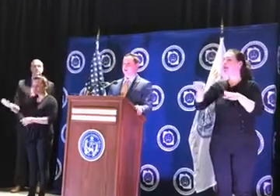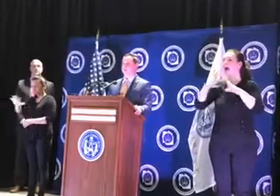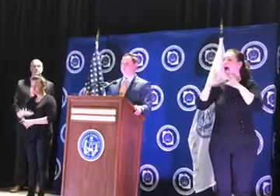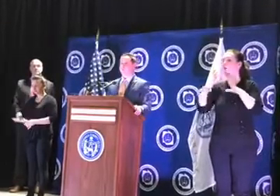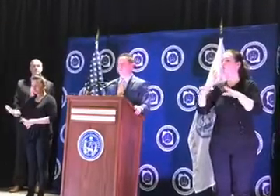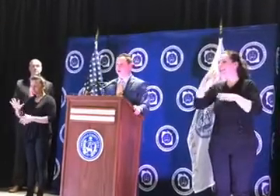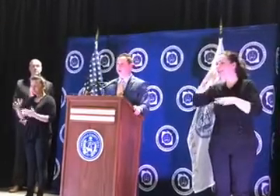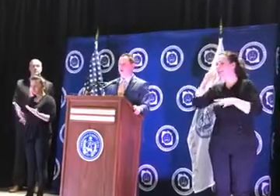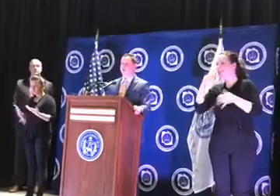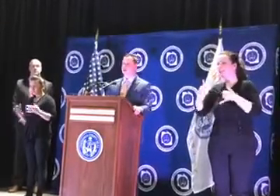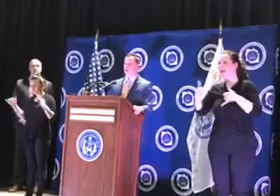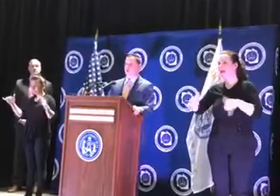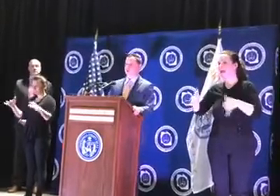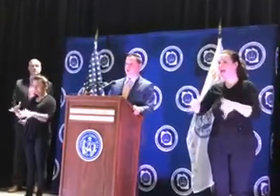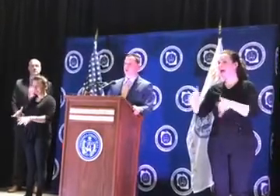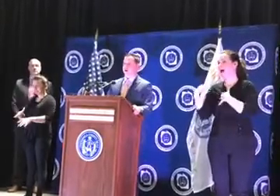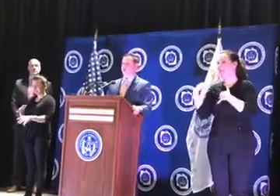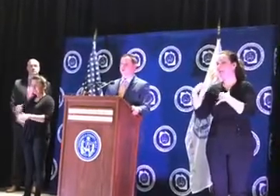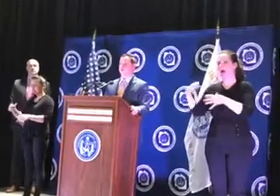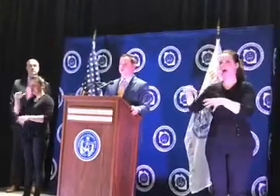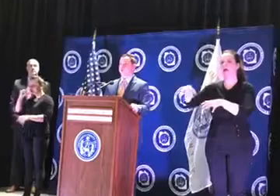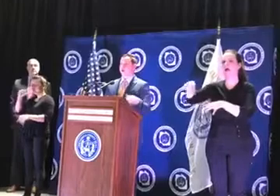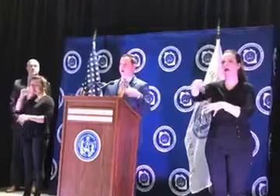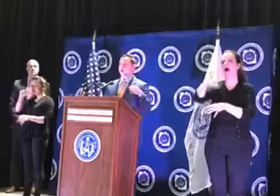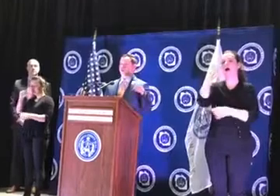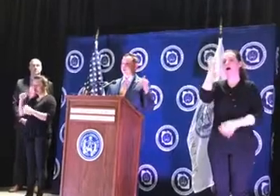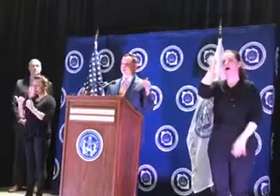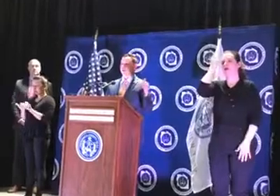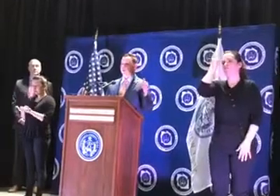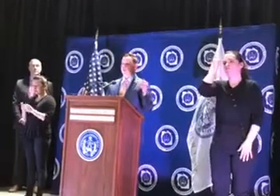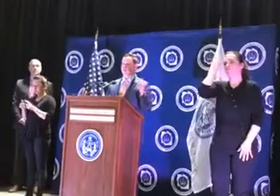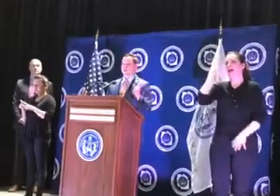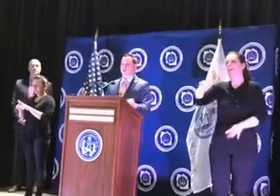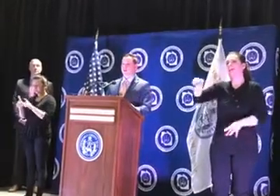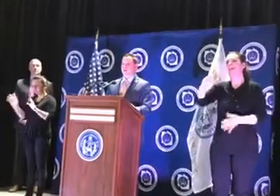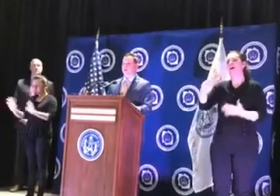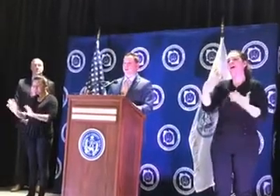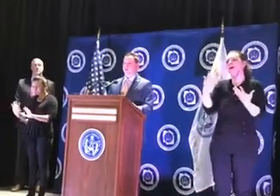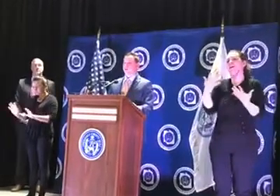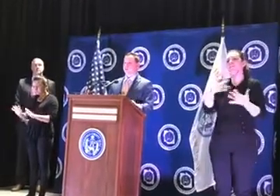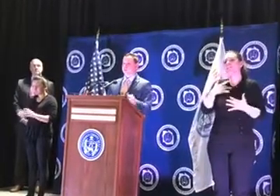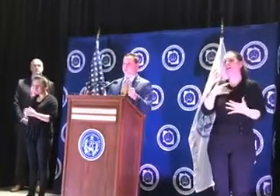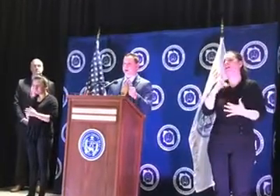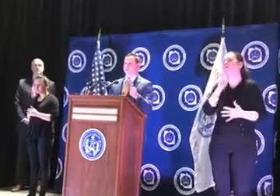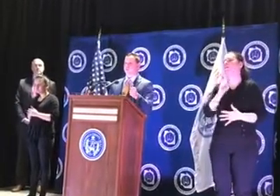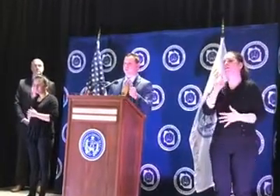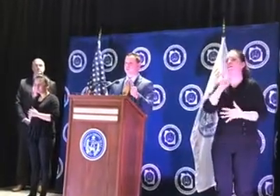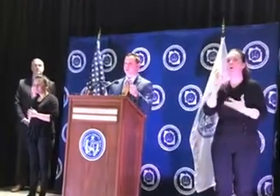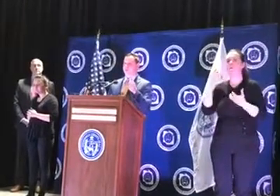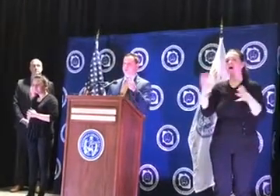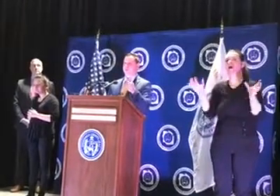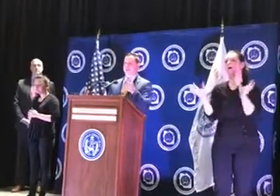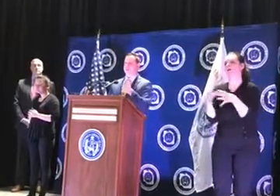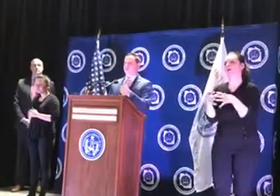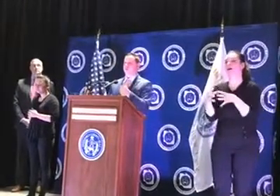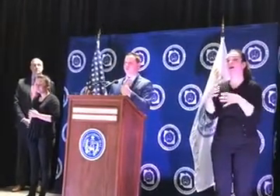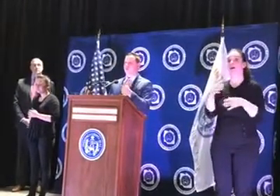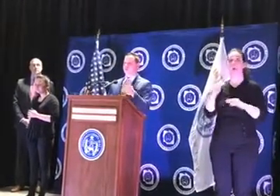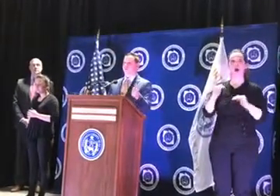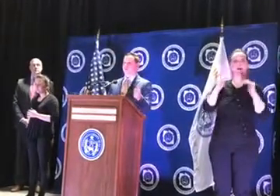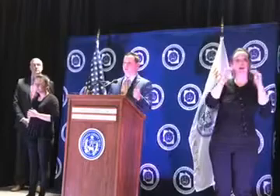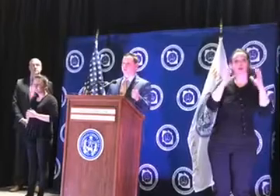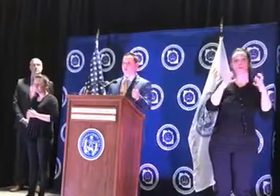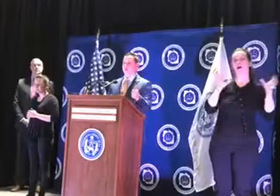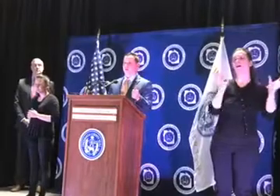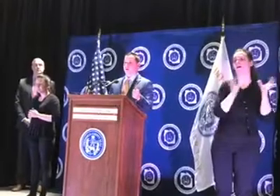happy hour. We encourage happy hour for mental health for adults when doing it responsibly, but we should not see posts